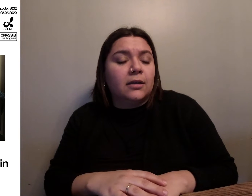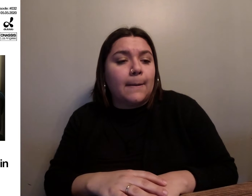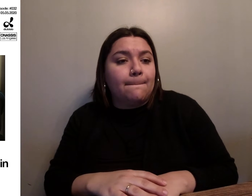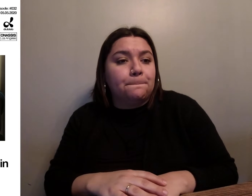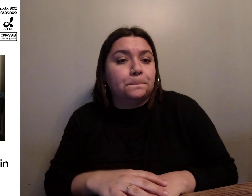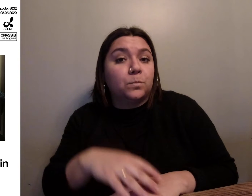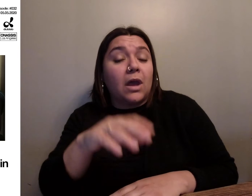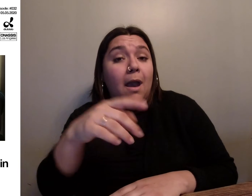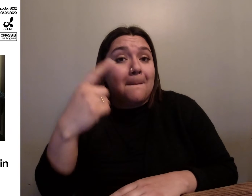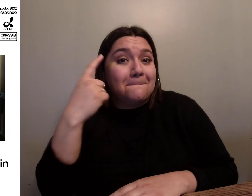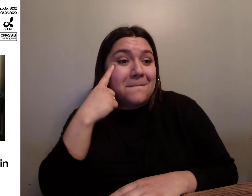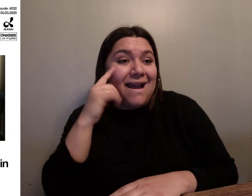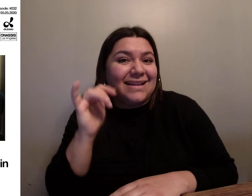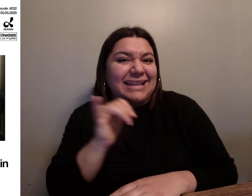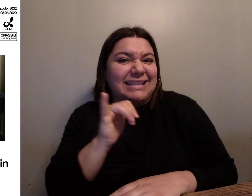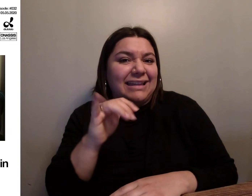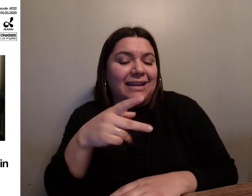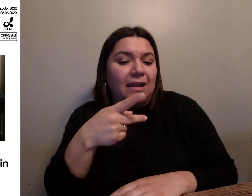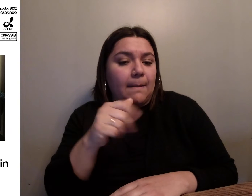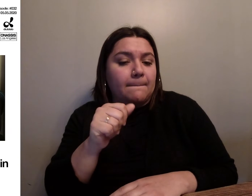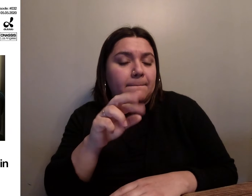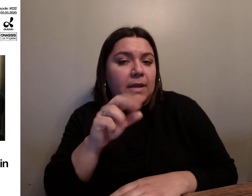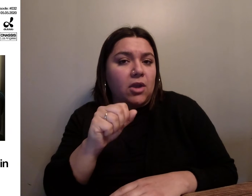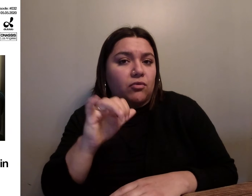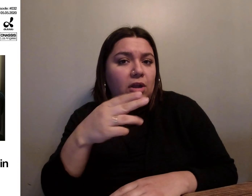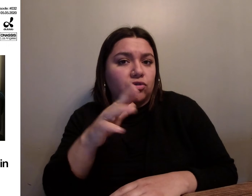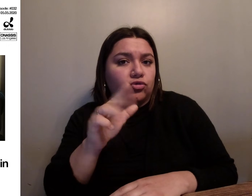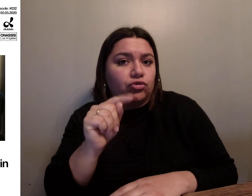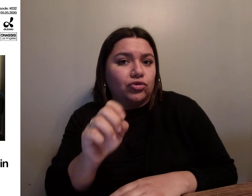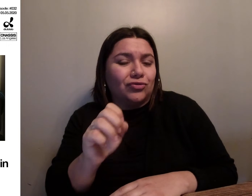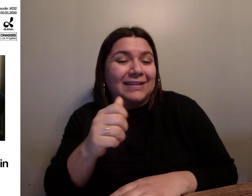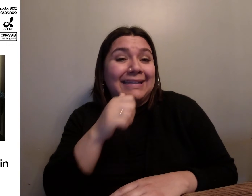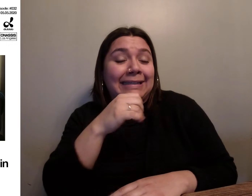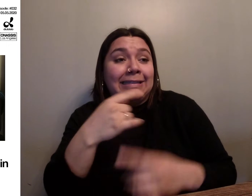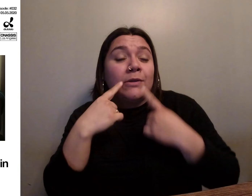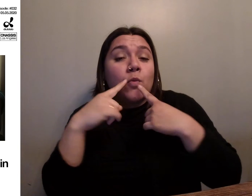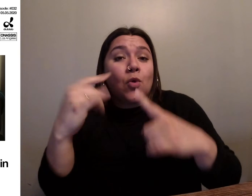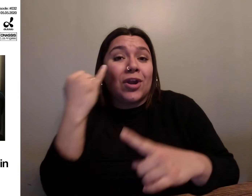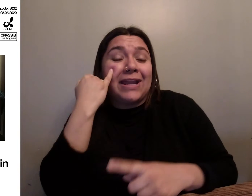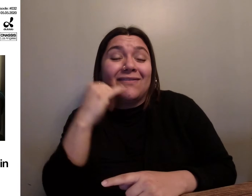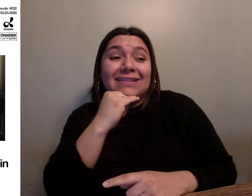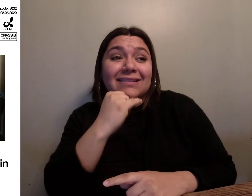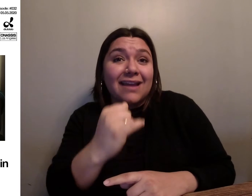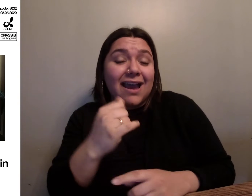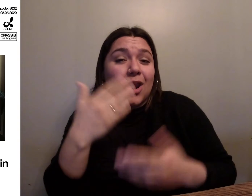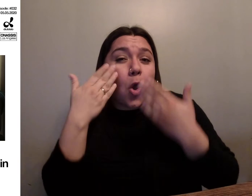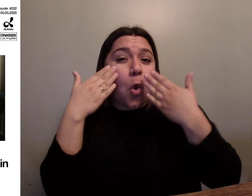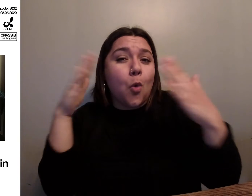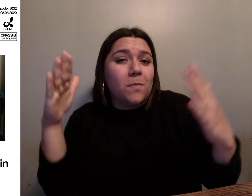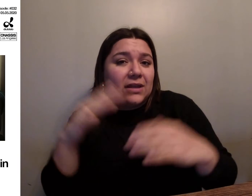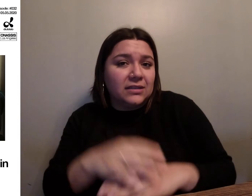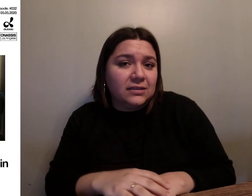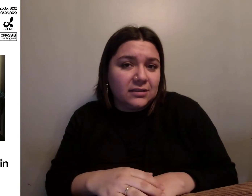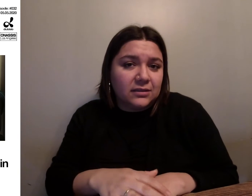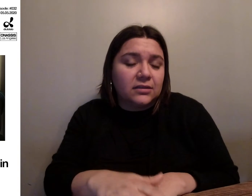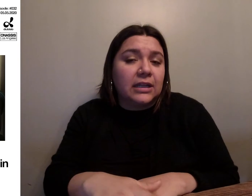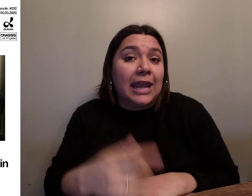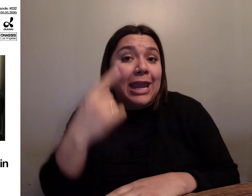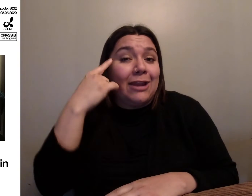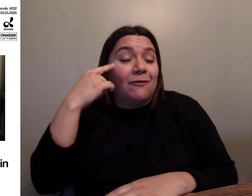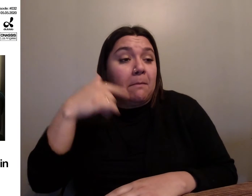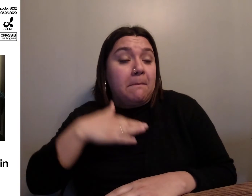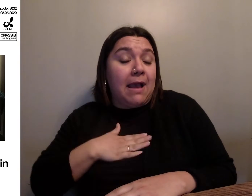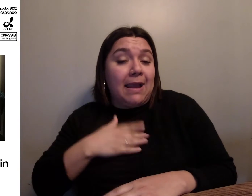open. And to my mind, that is really important in terms of our mind not only